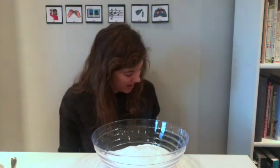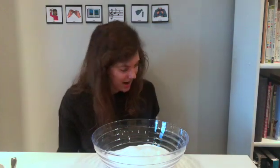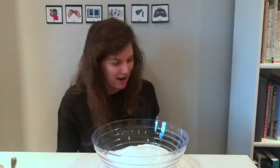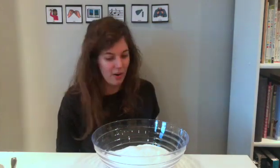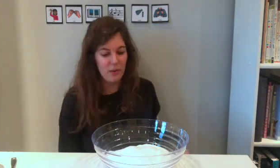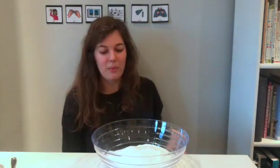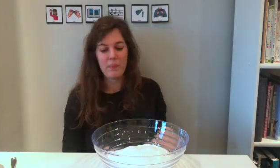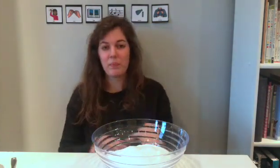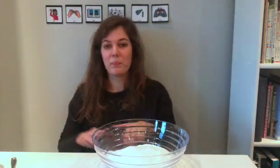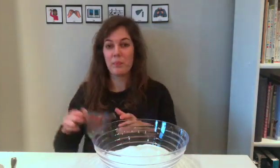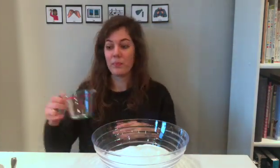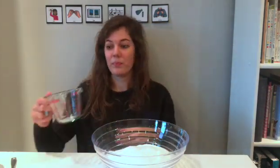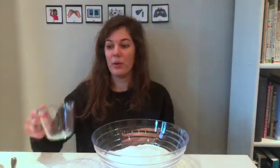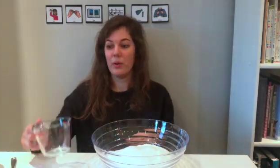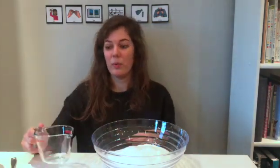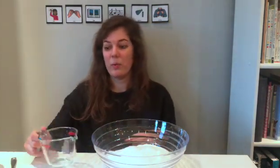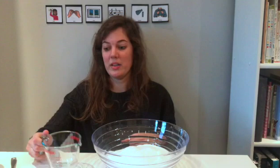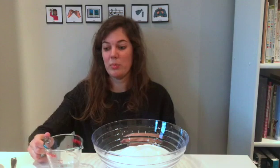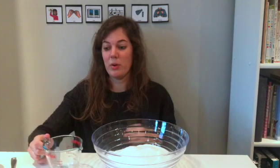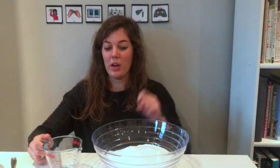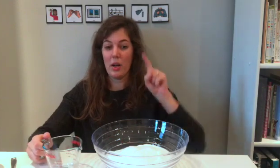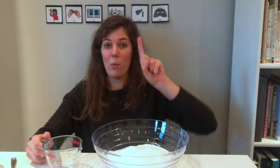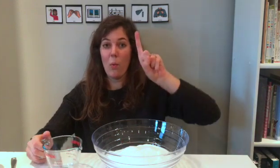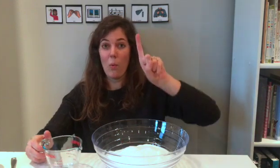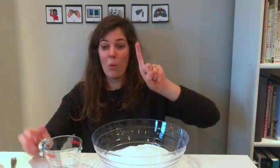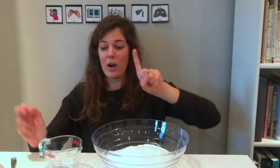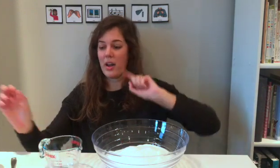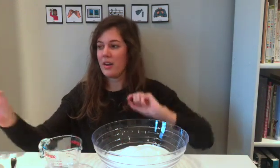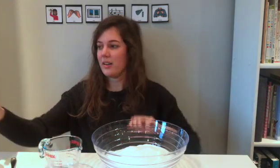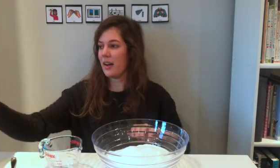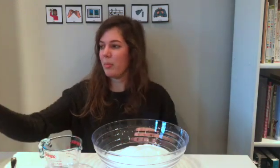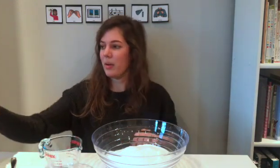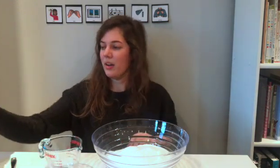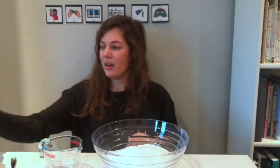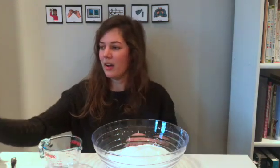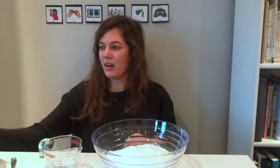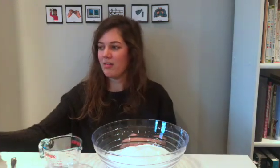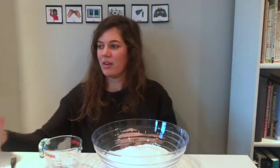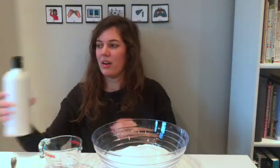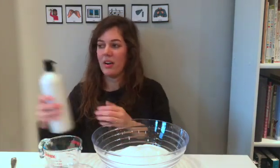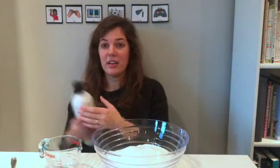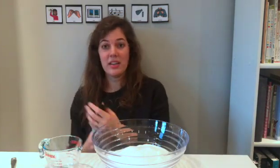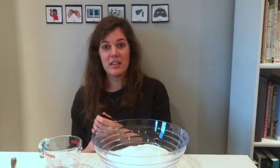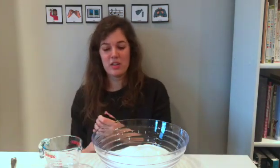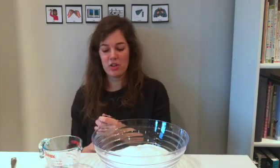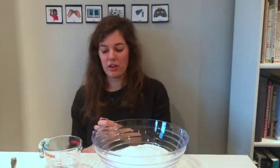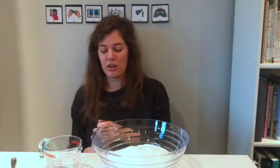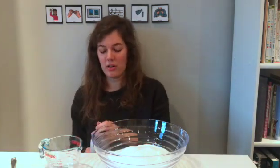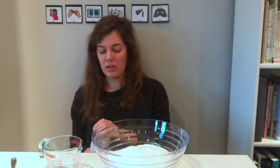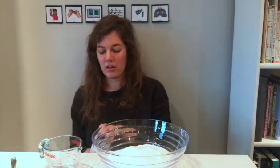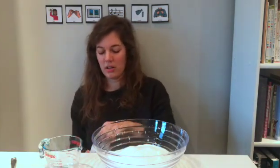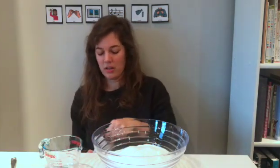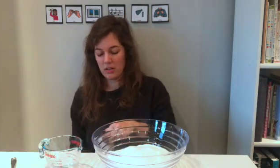Now, we need to put in one cup of our conditioner.